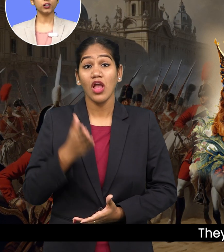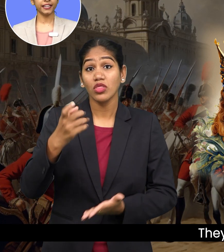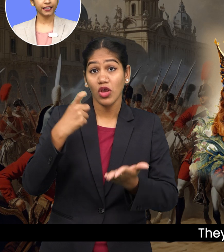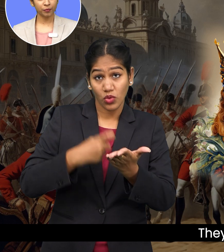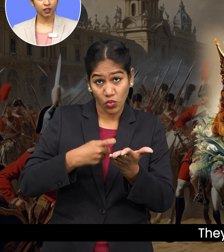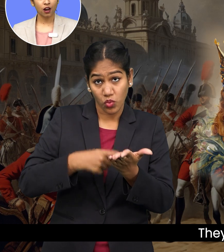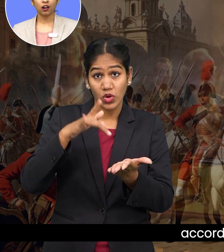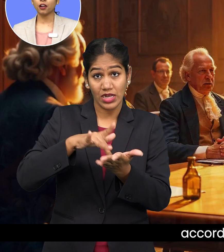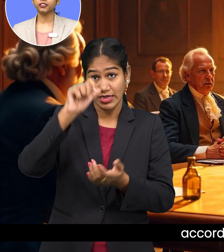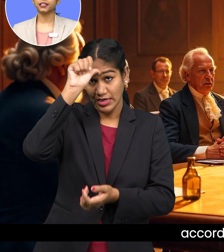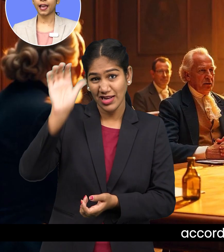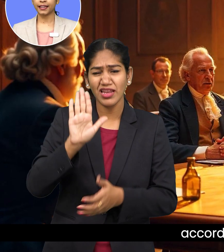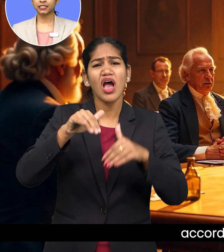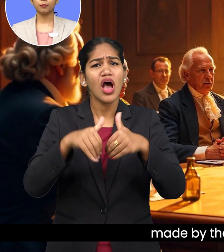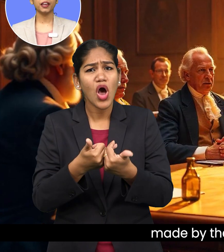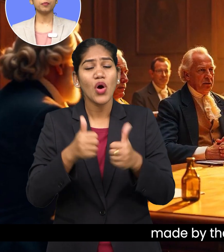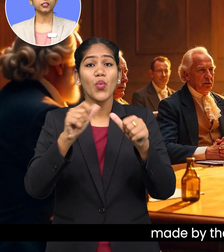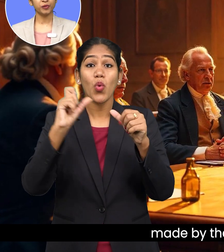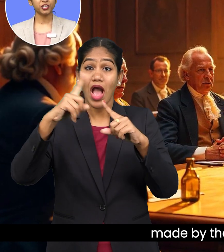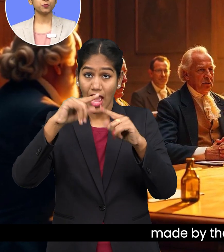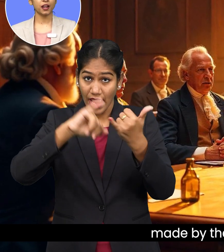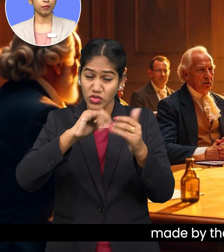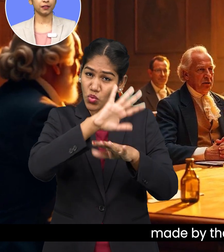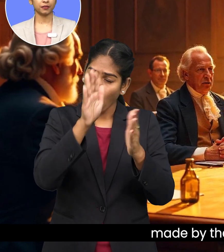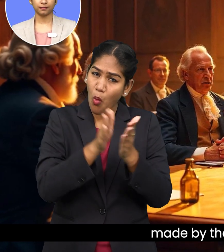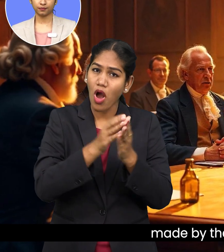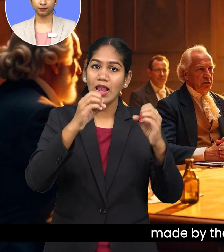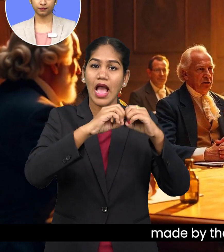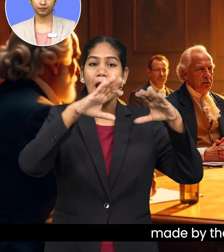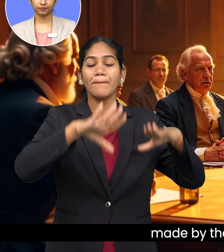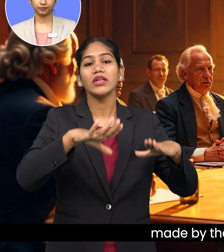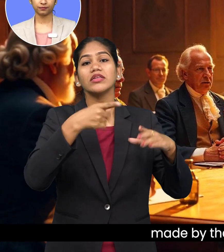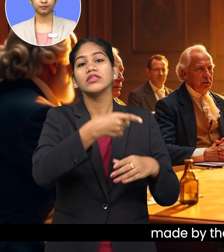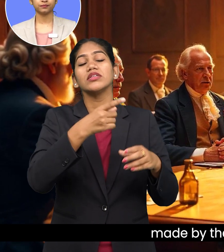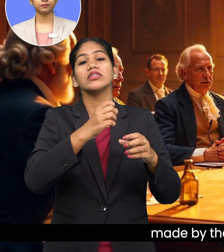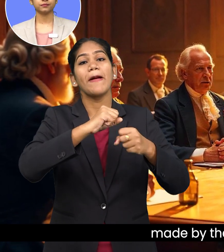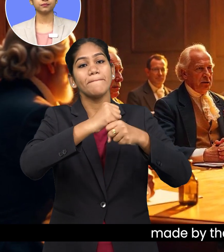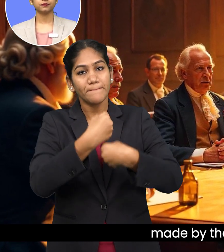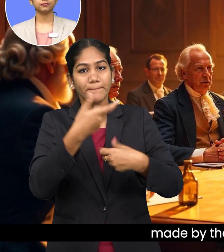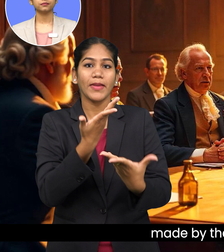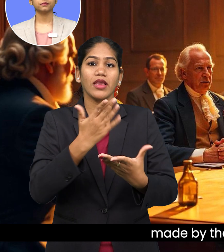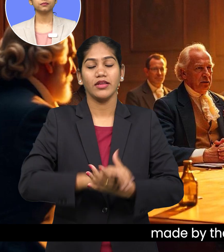They ruled India according to the acts made by the British Parliament.